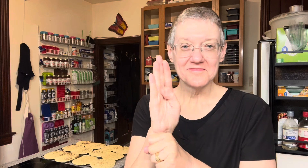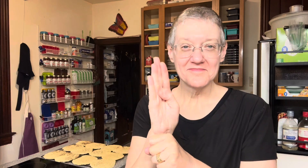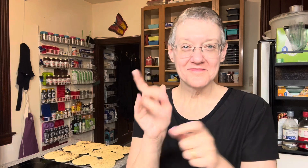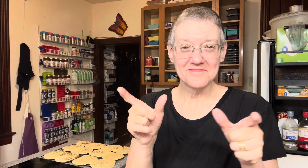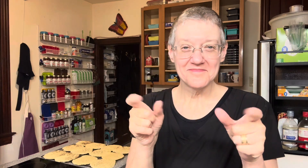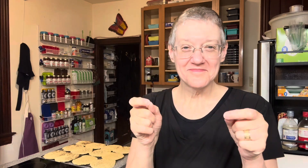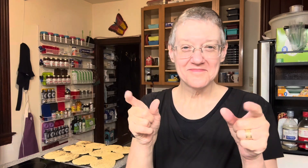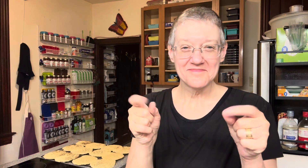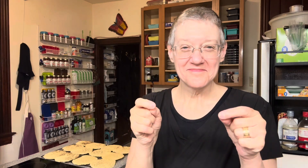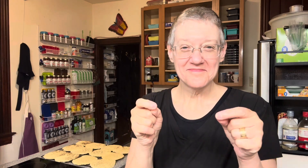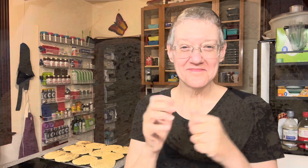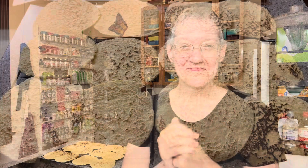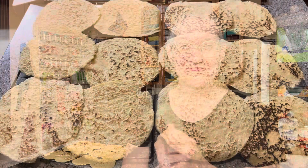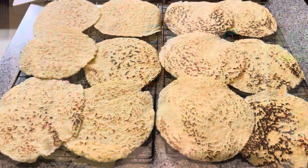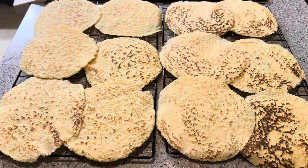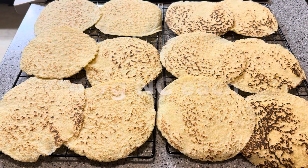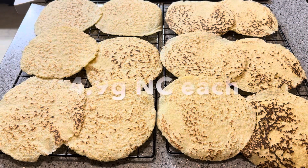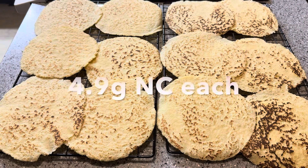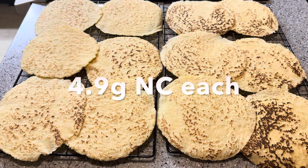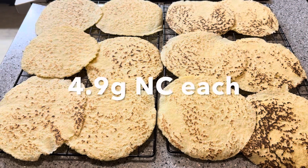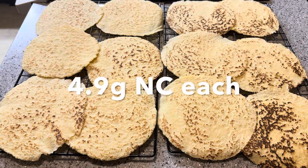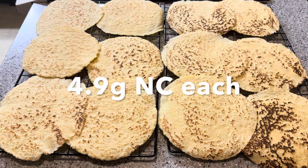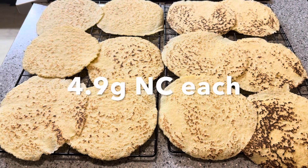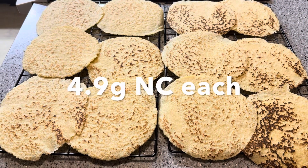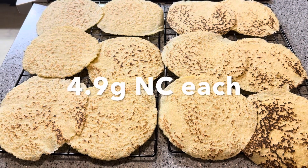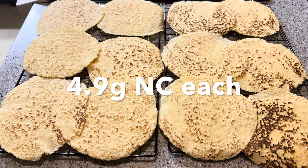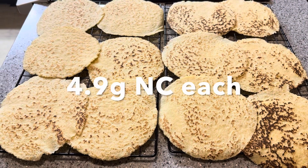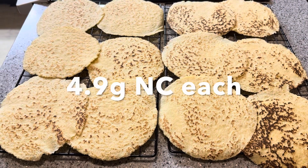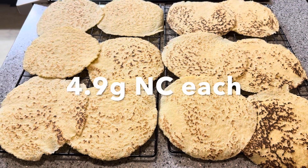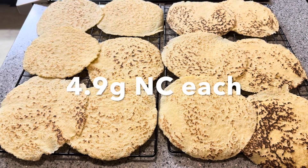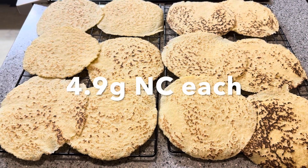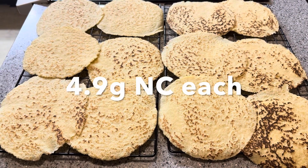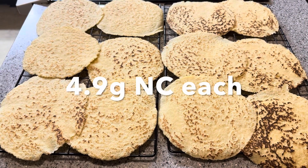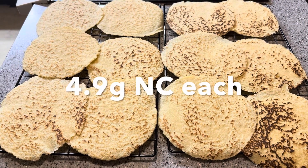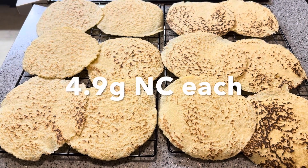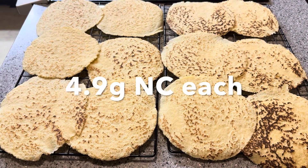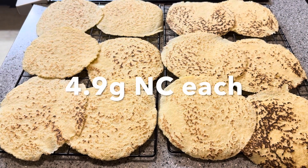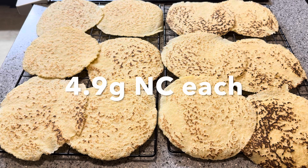Our next video, we're going to make crab quesadillas.